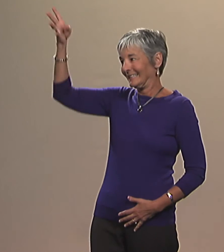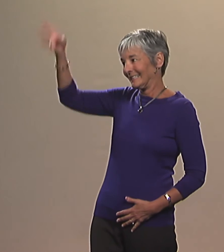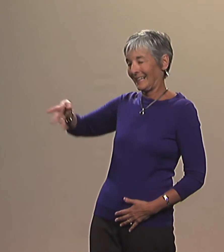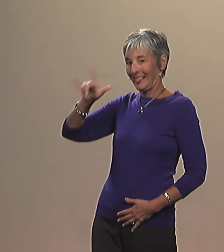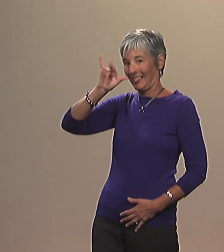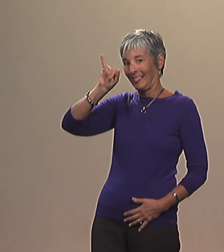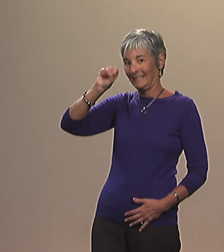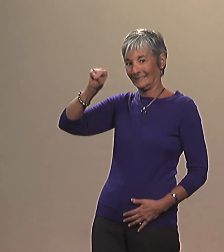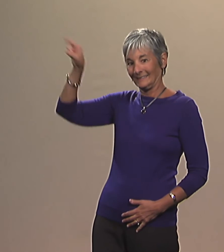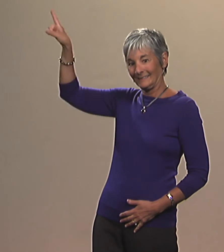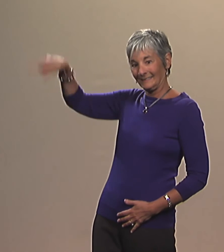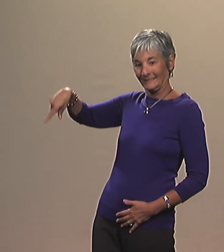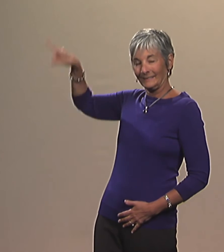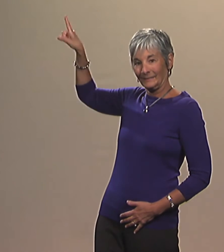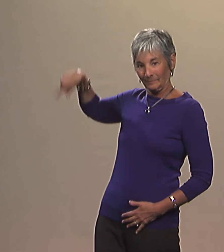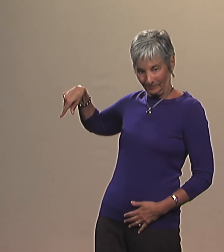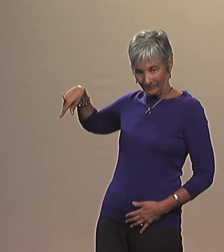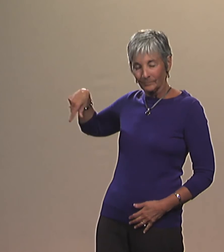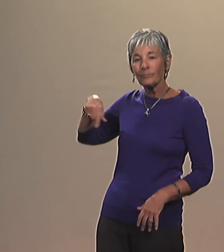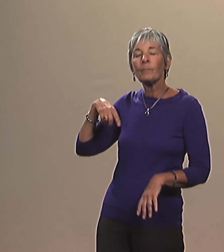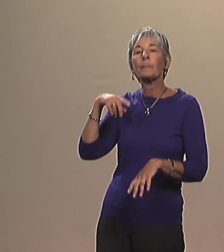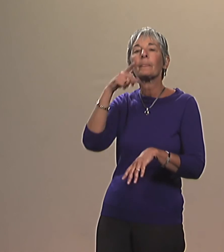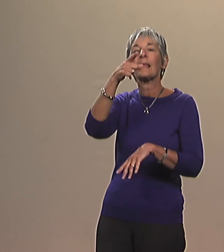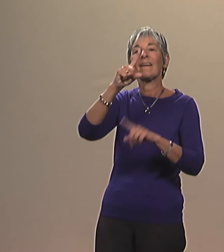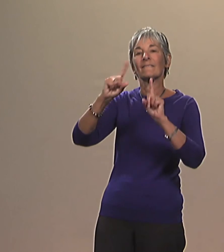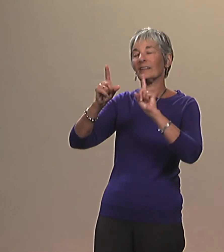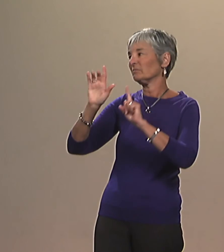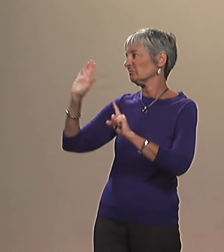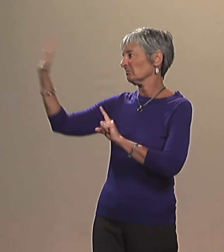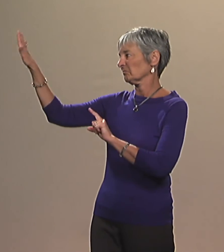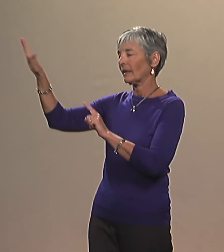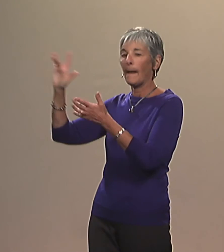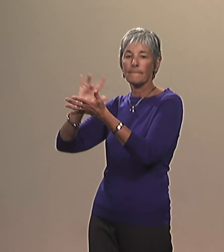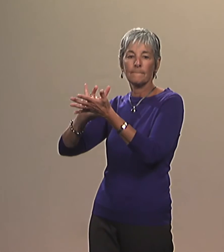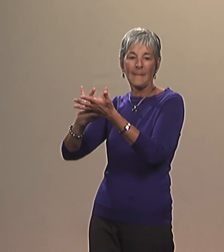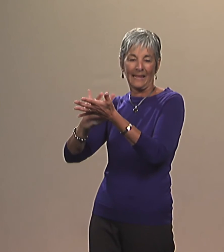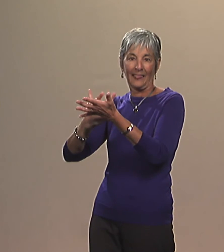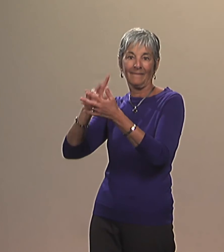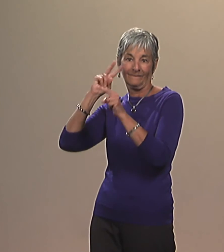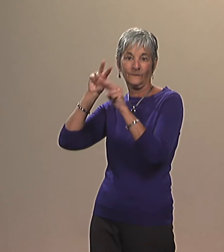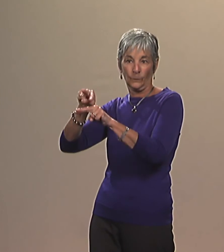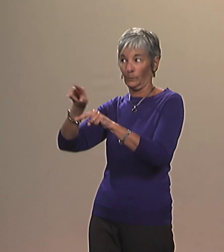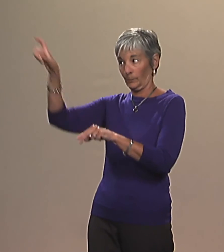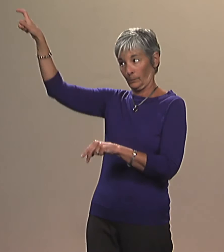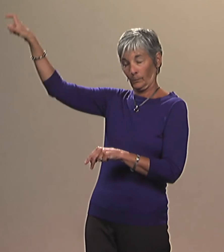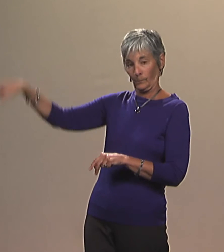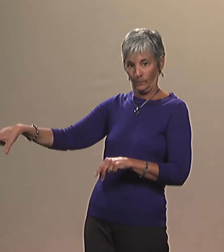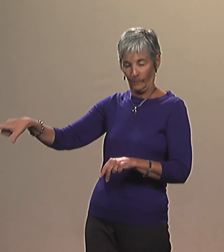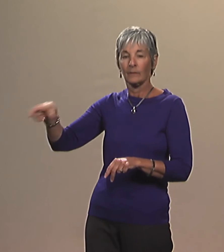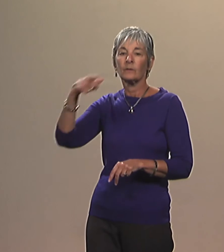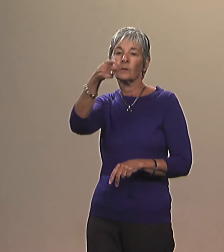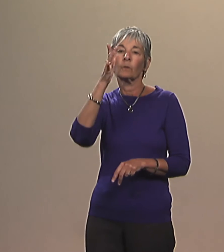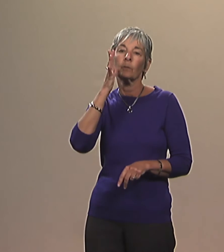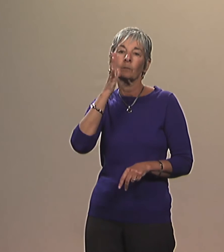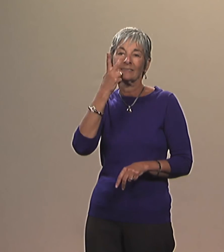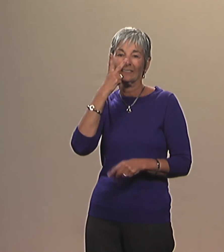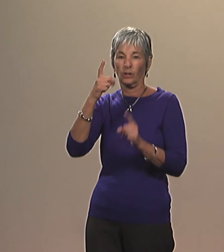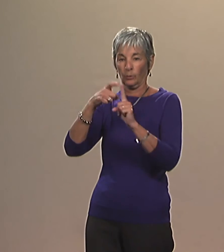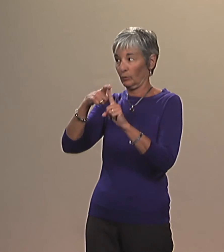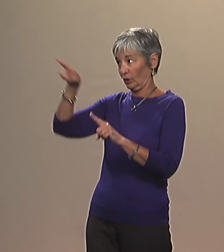You can see on this slide a list of words. The first column is from the medical perspective, and that can be compared with